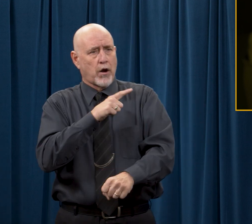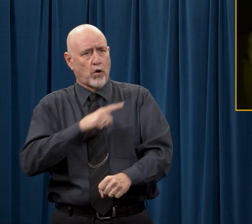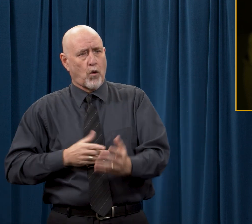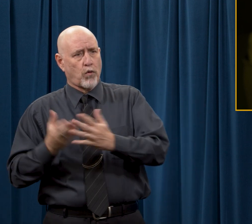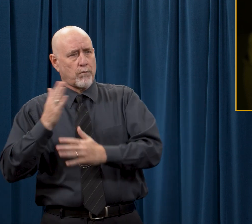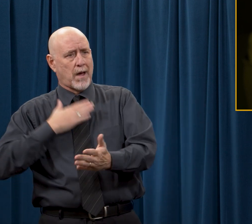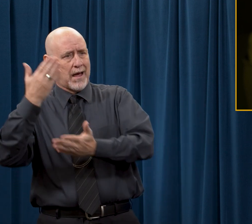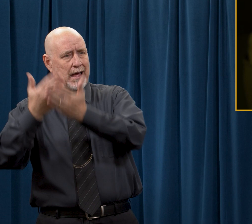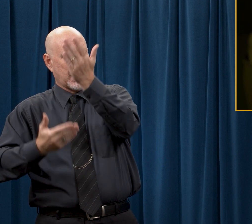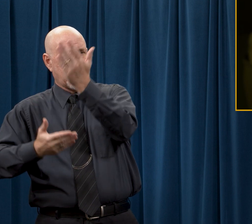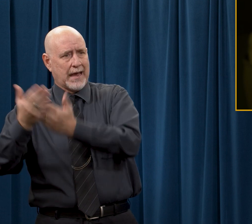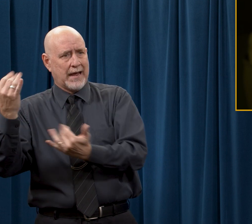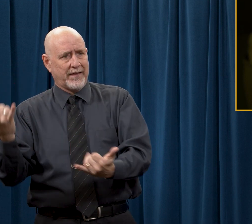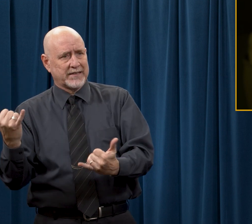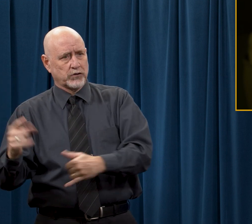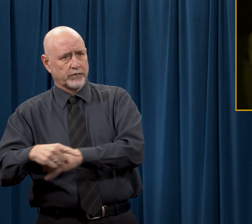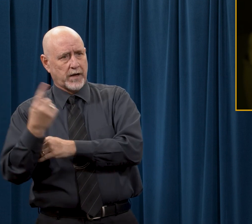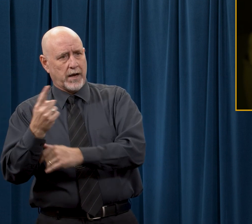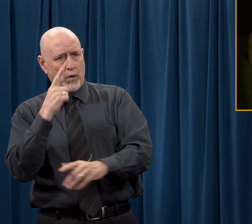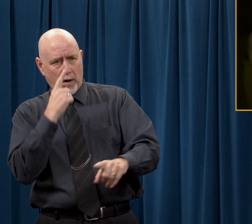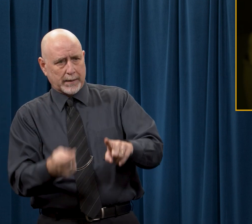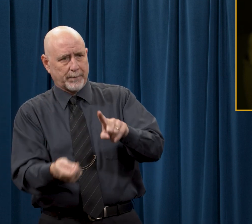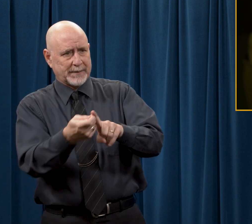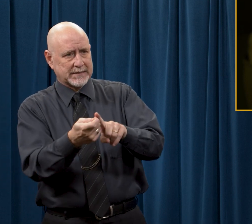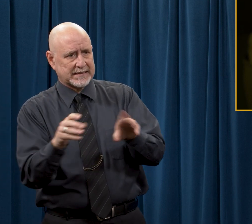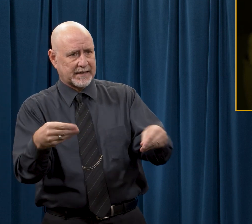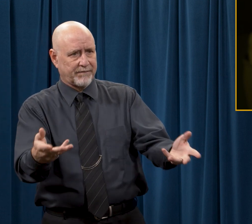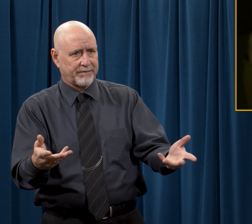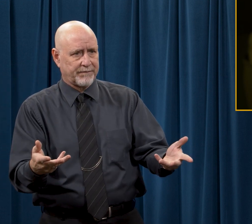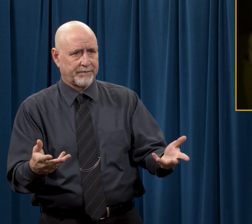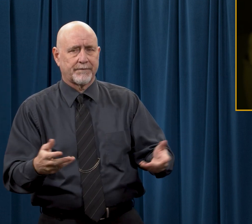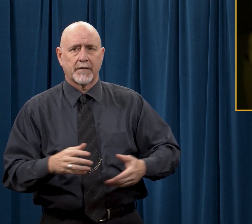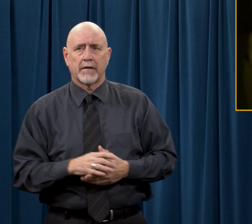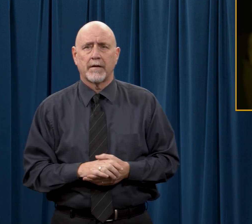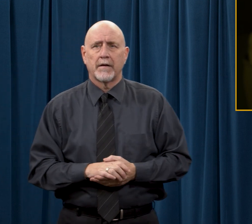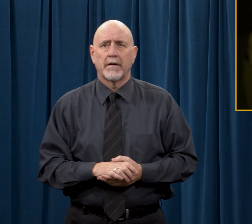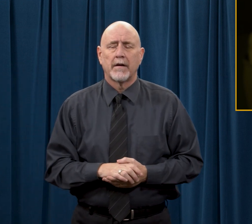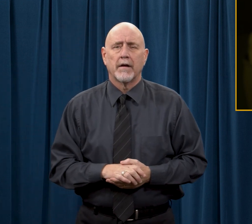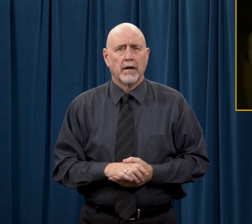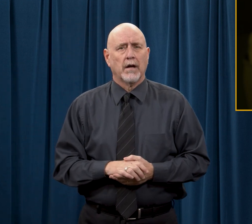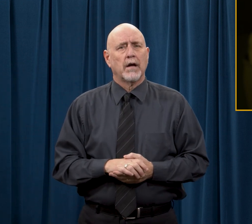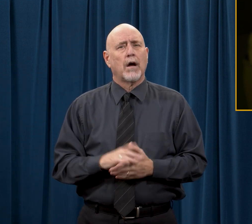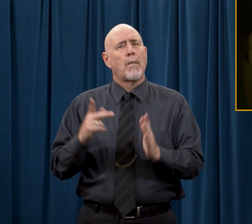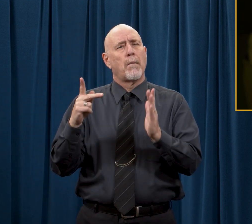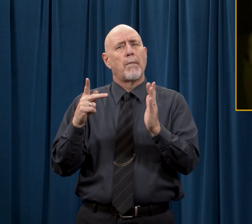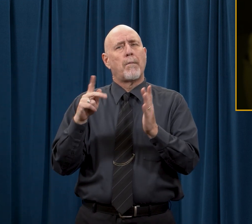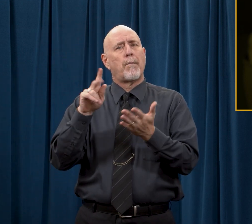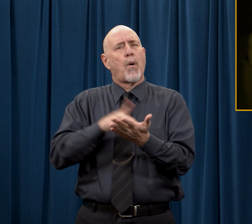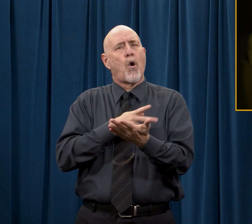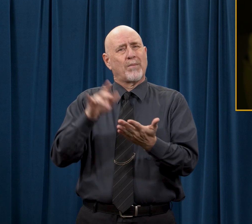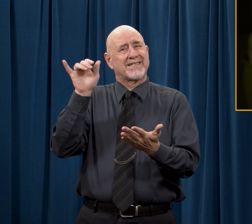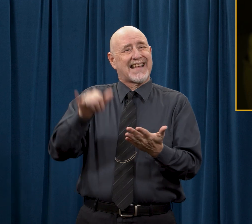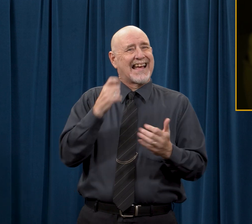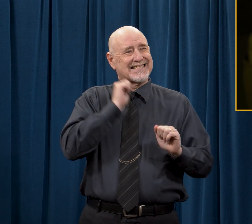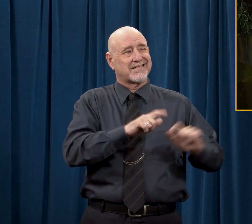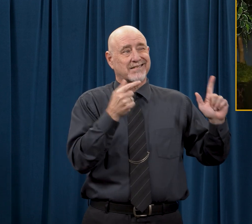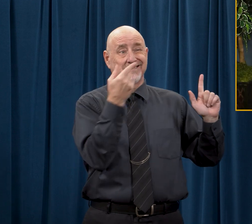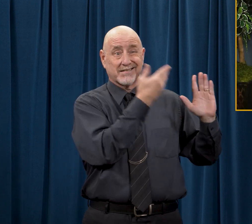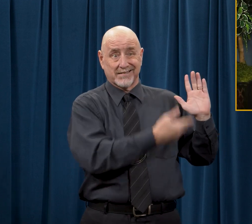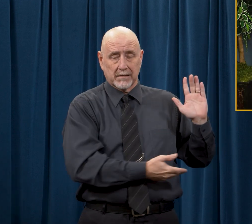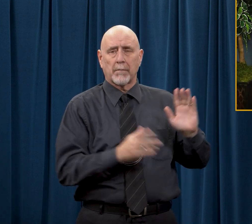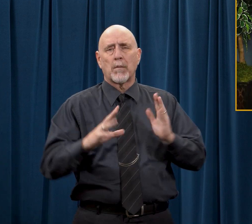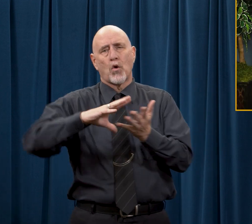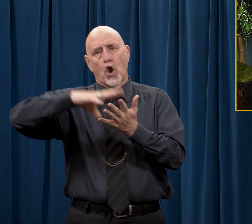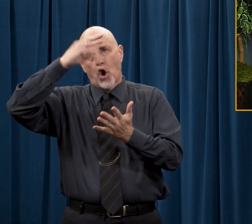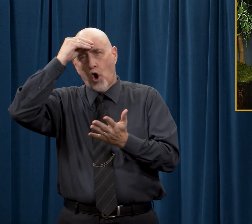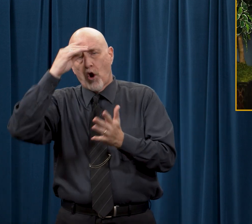the mighty Lord through my hand this very day recompense give. It was through poems like this